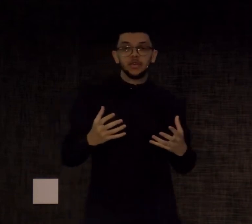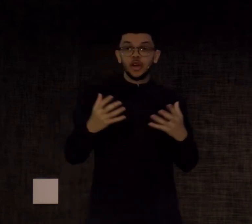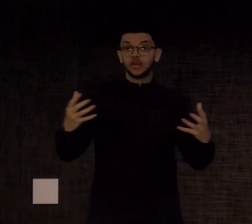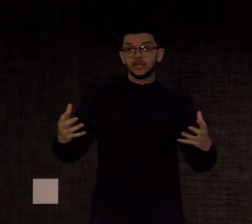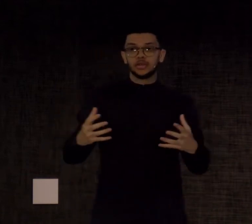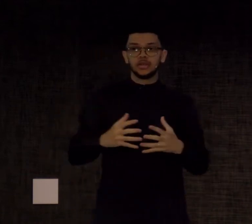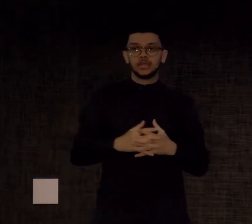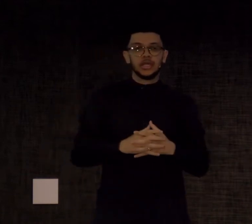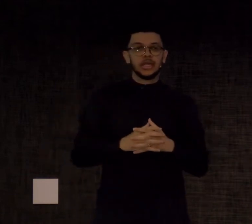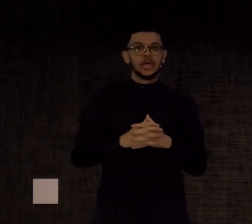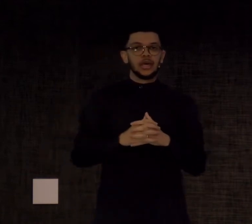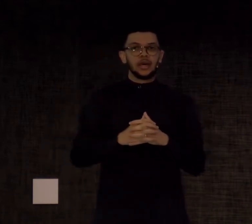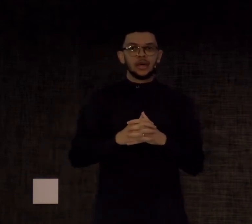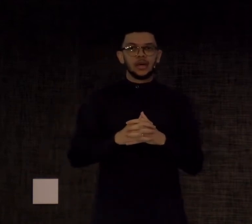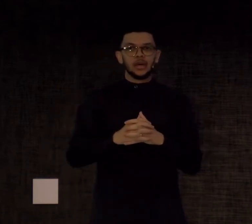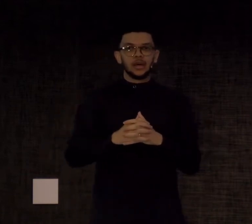Who knows?